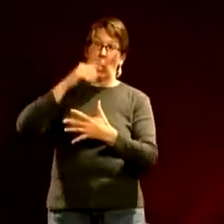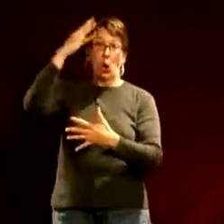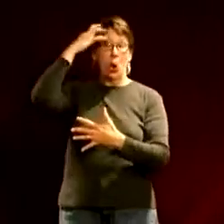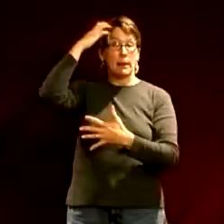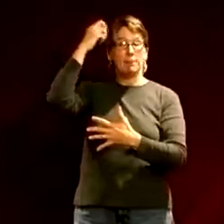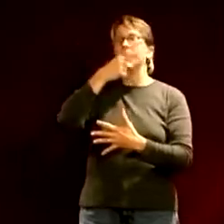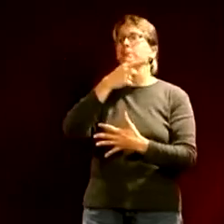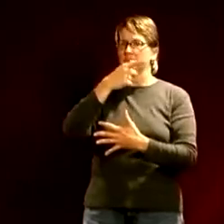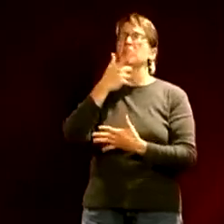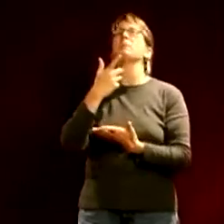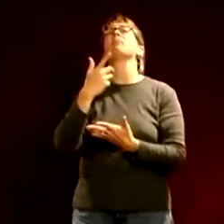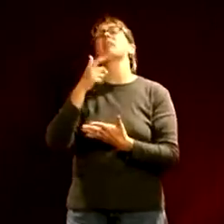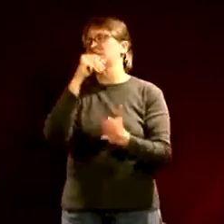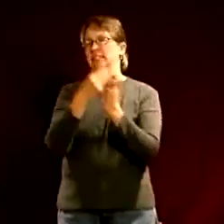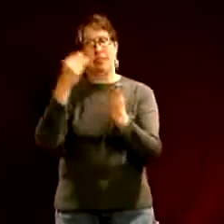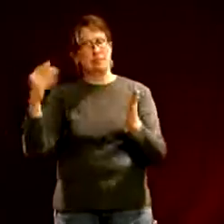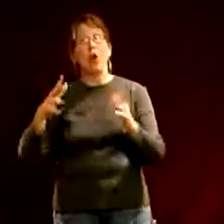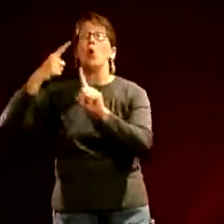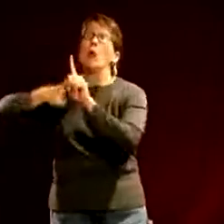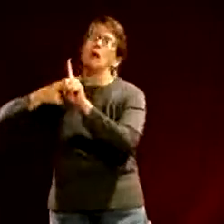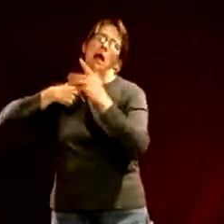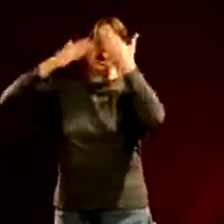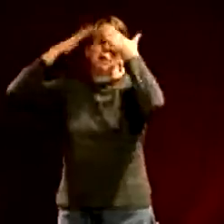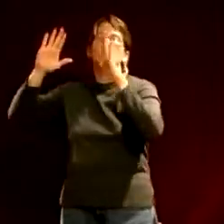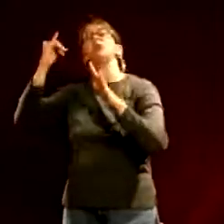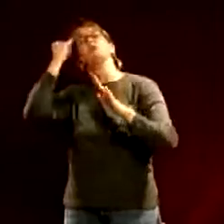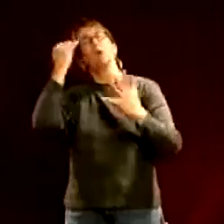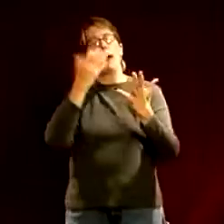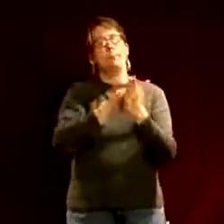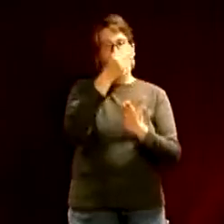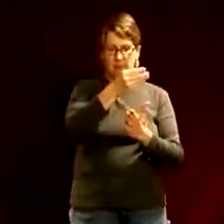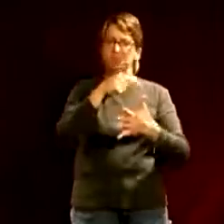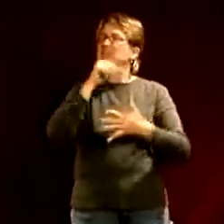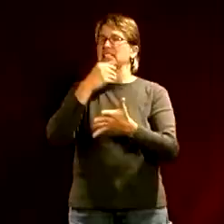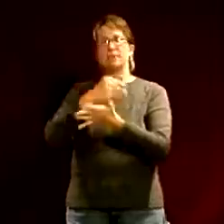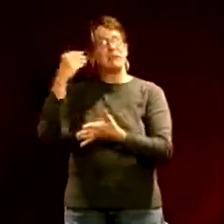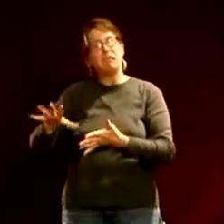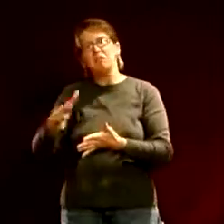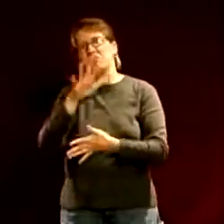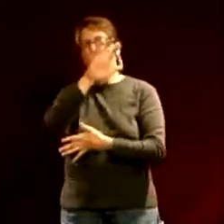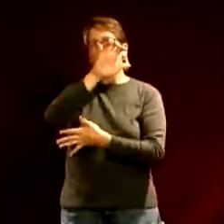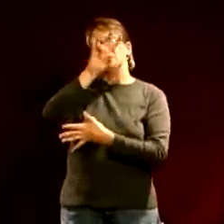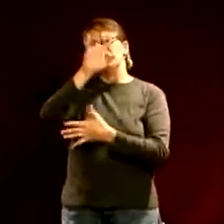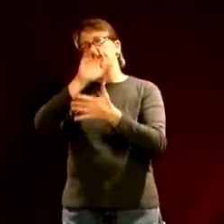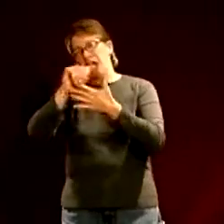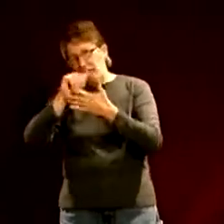you? Well, we'd start with the aluminum. I don't know if it's better just to rent or buy, actually. I don't know what your ideas